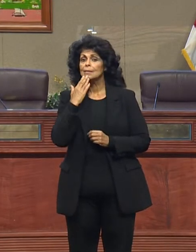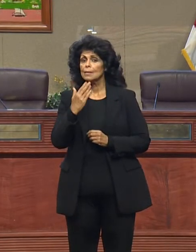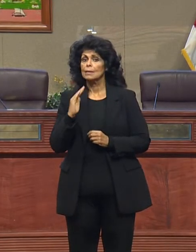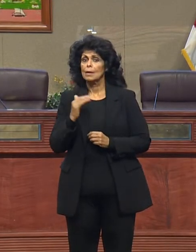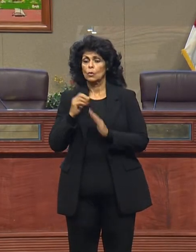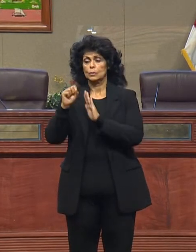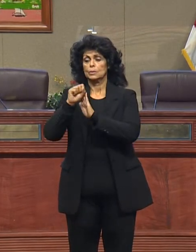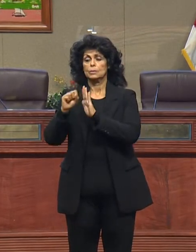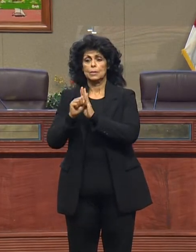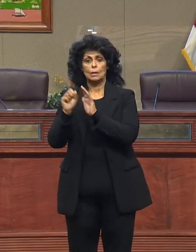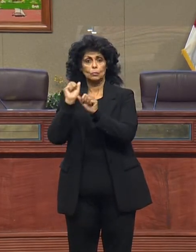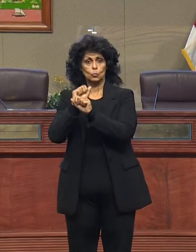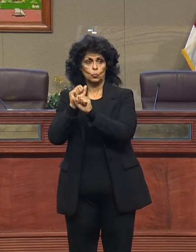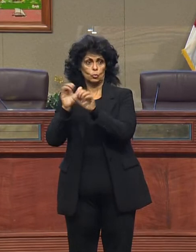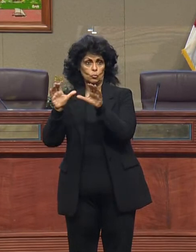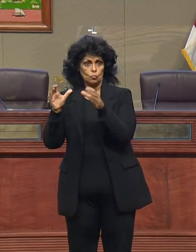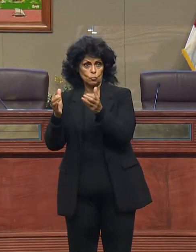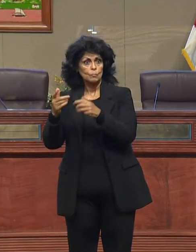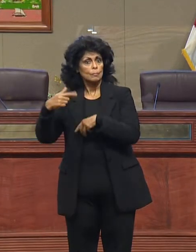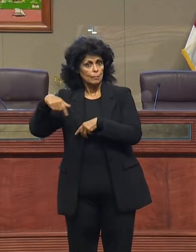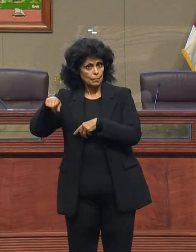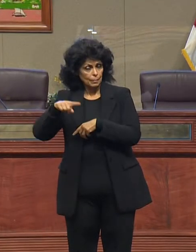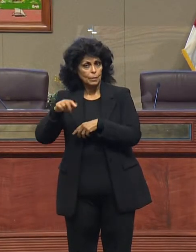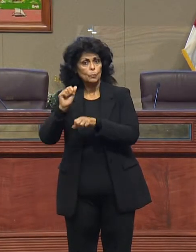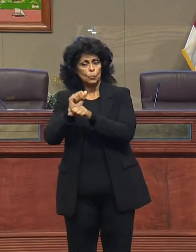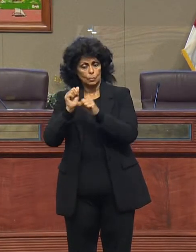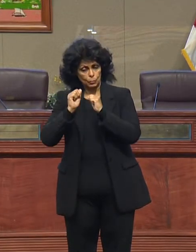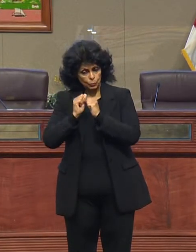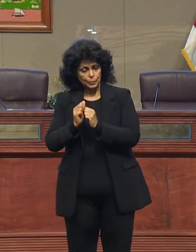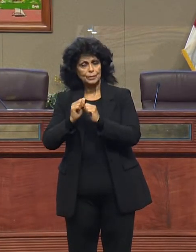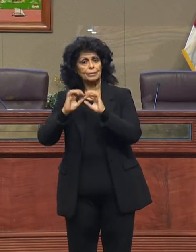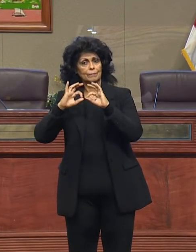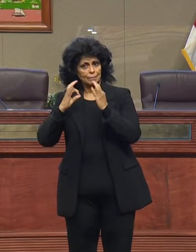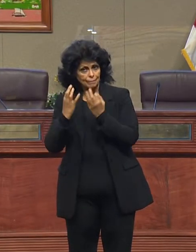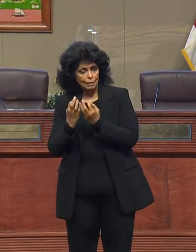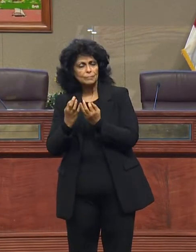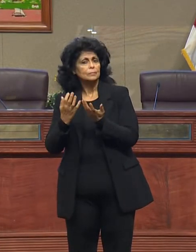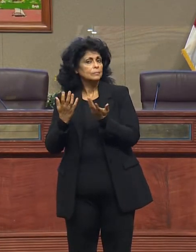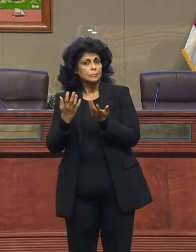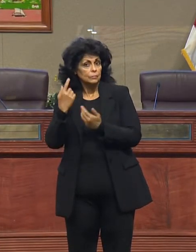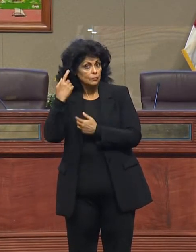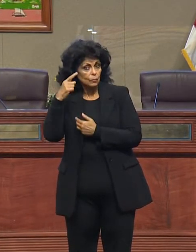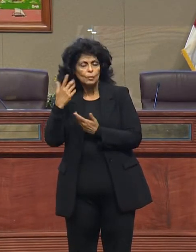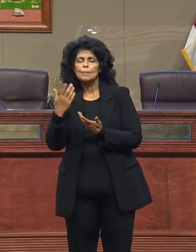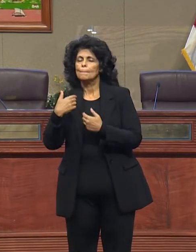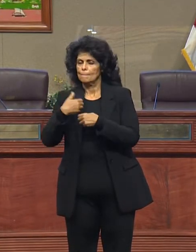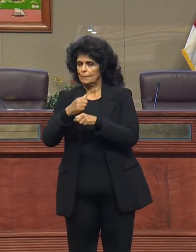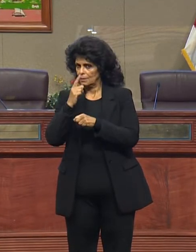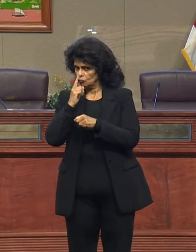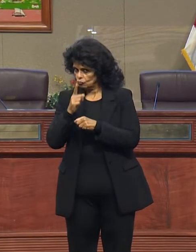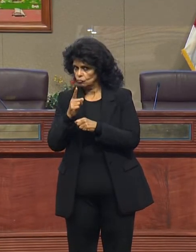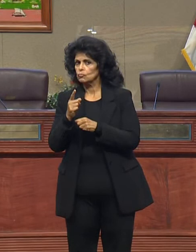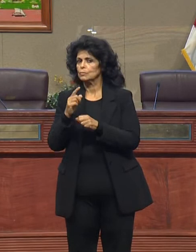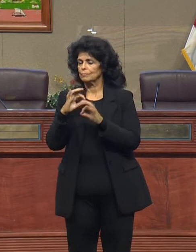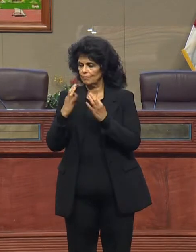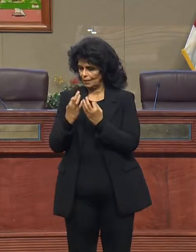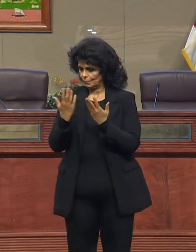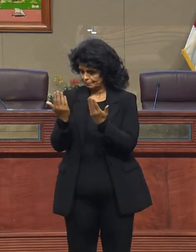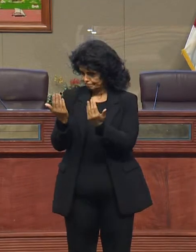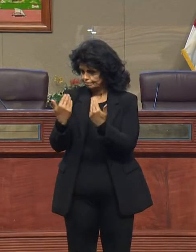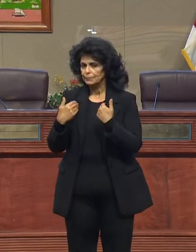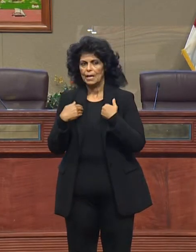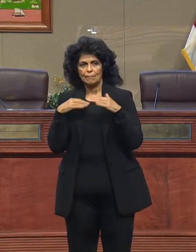workers who have been working with our families to ensure that they had access and that they remain healthy during